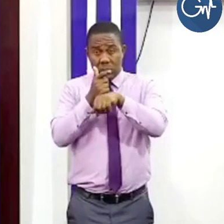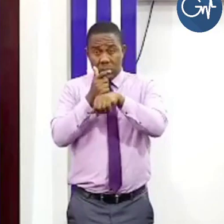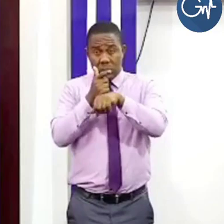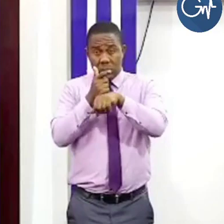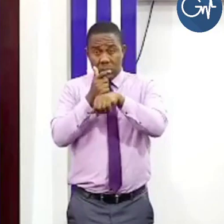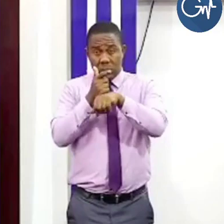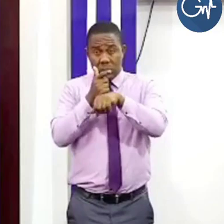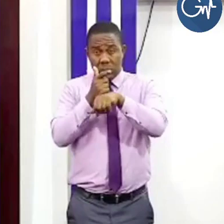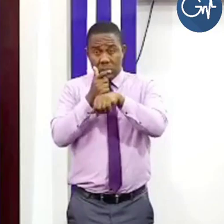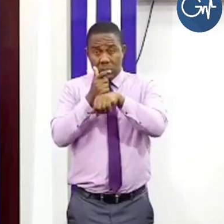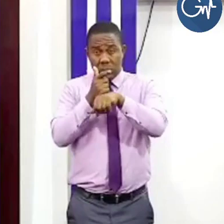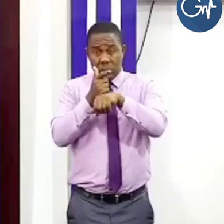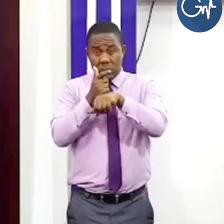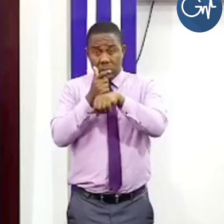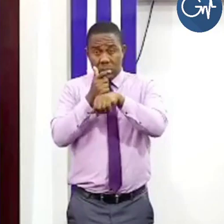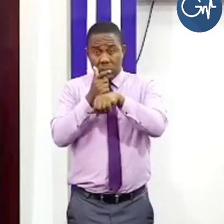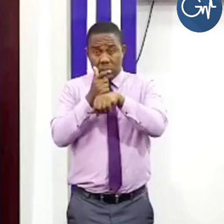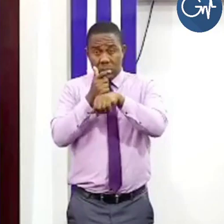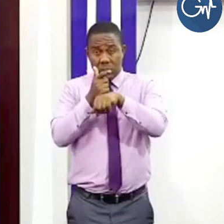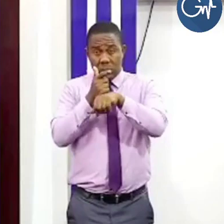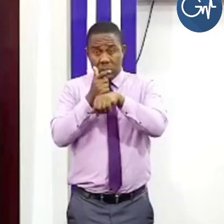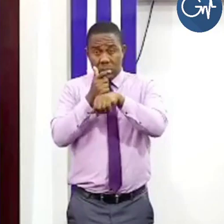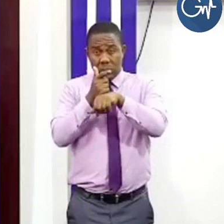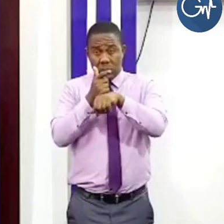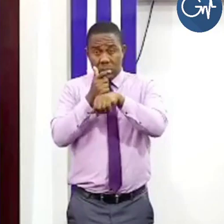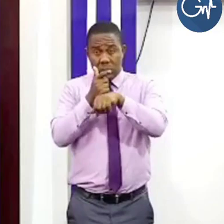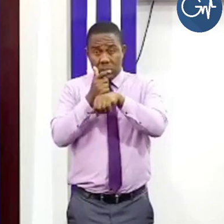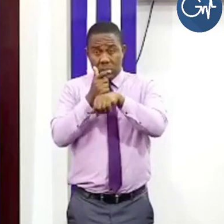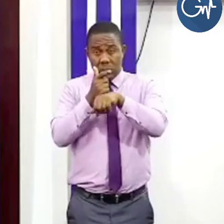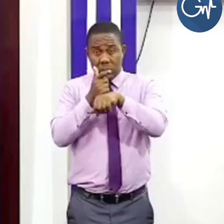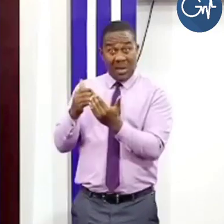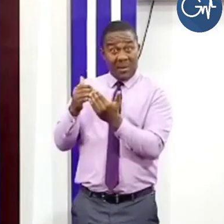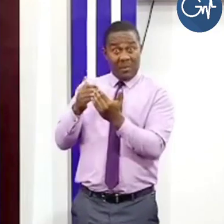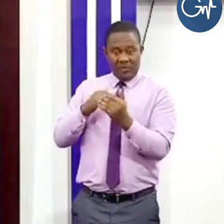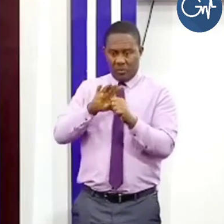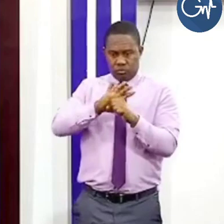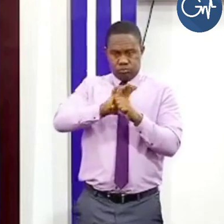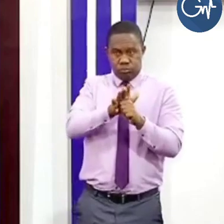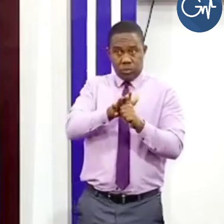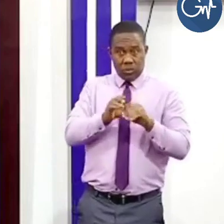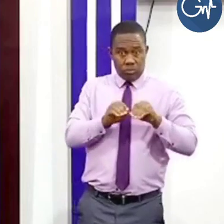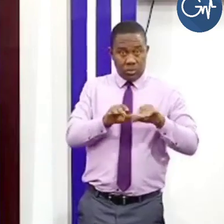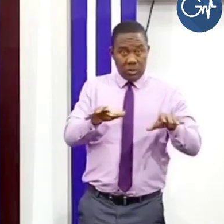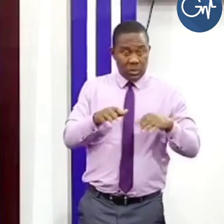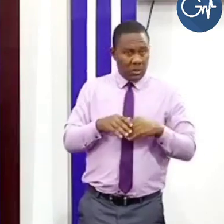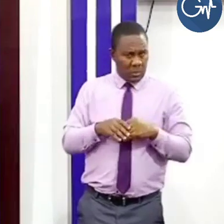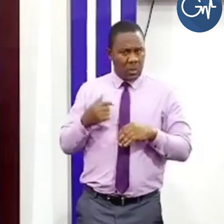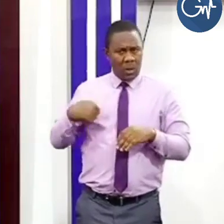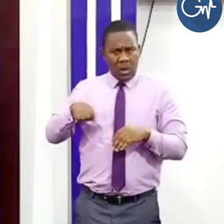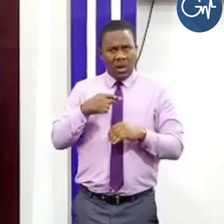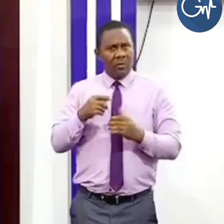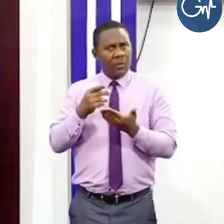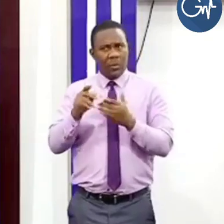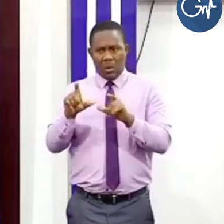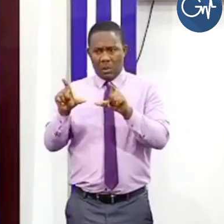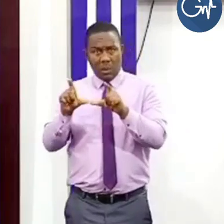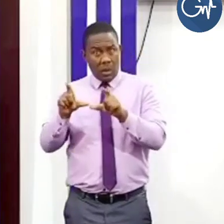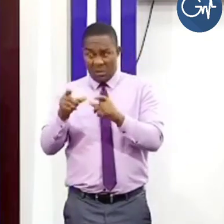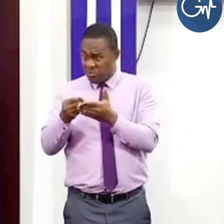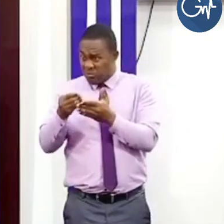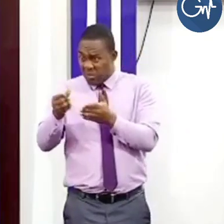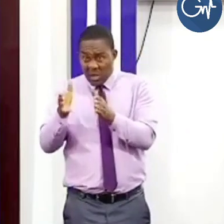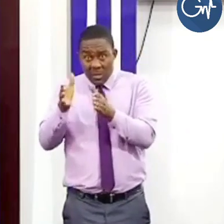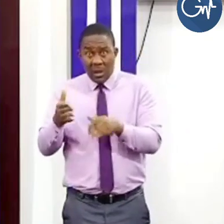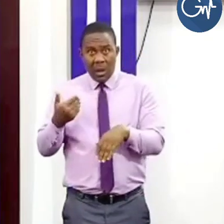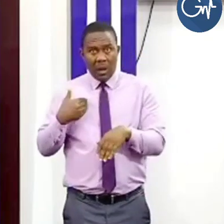working prior to this pandemic. We have alliances buying companies who are